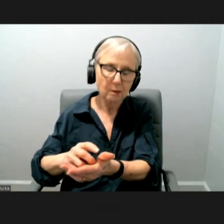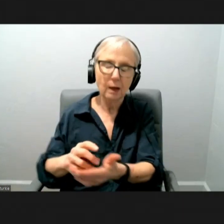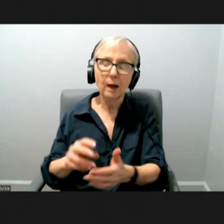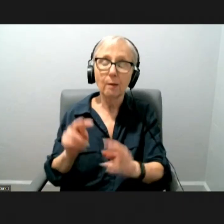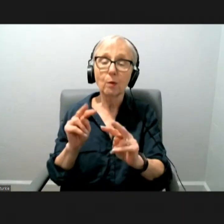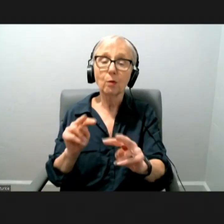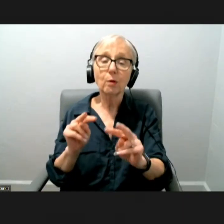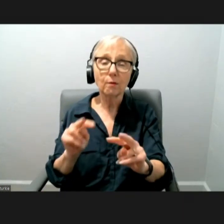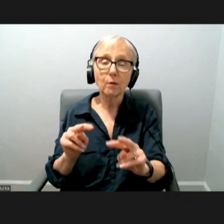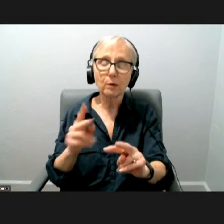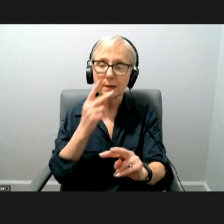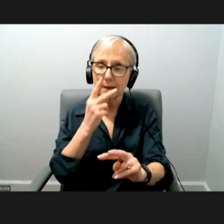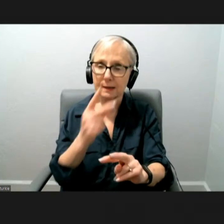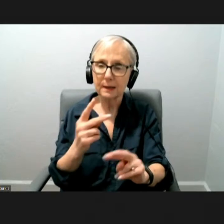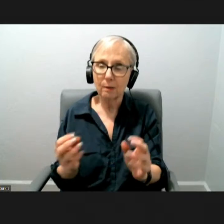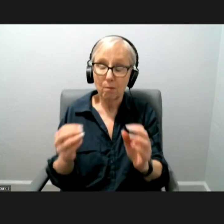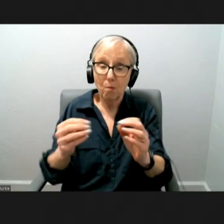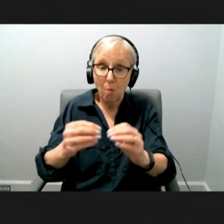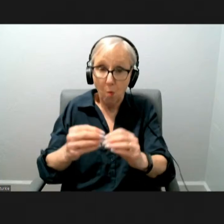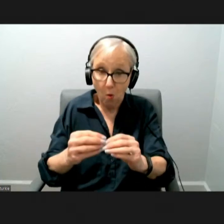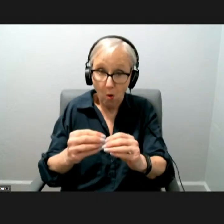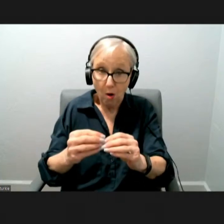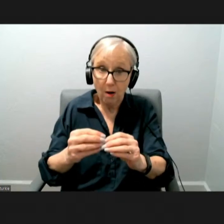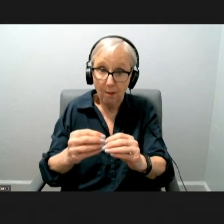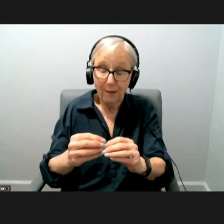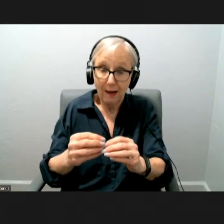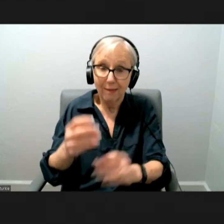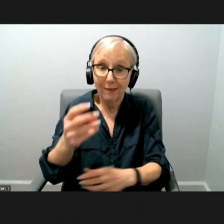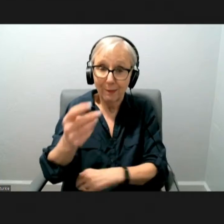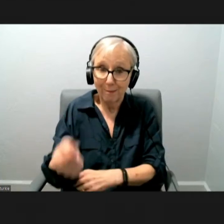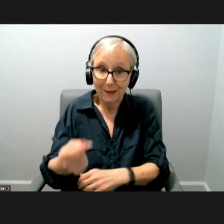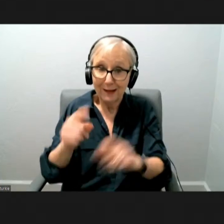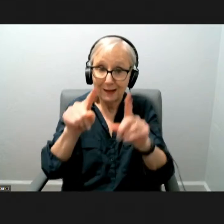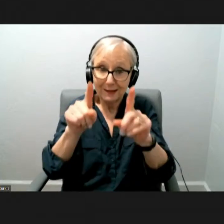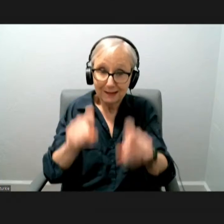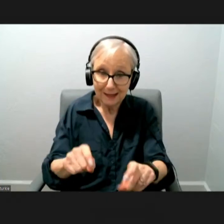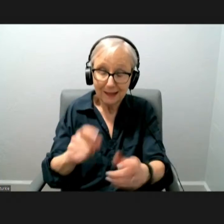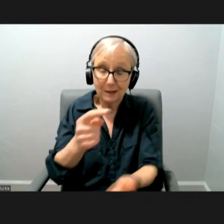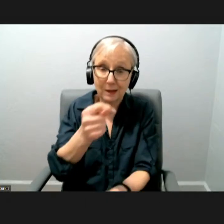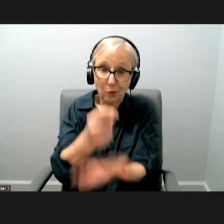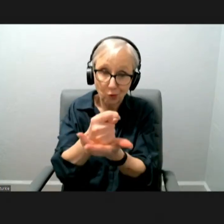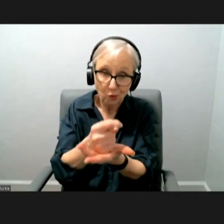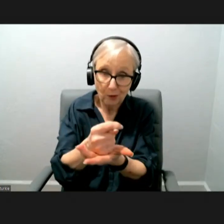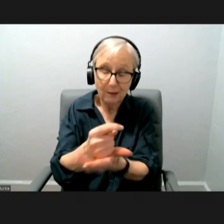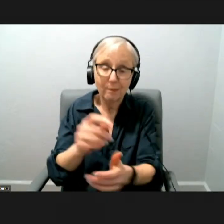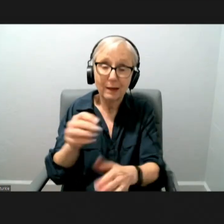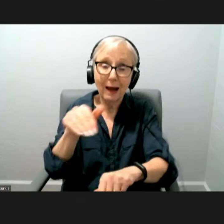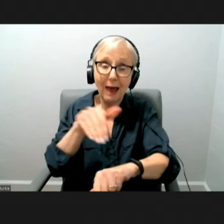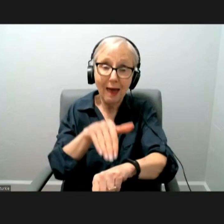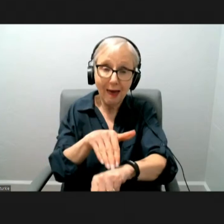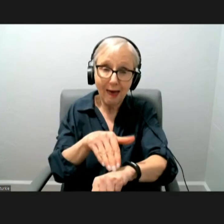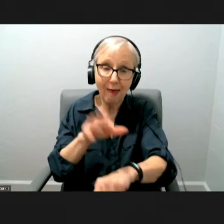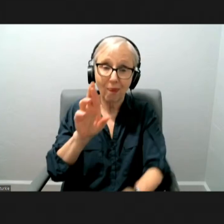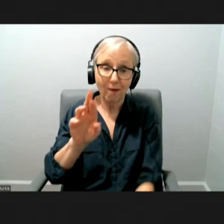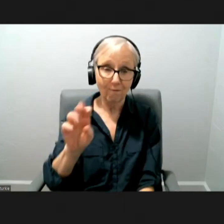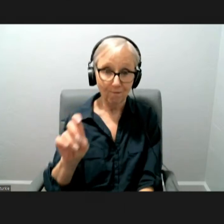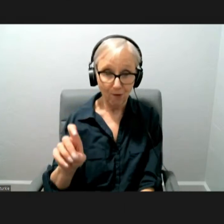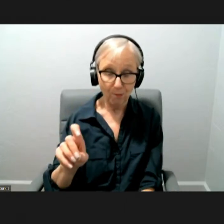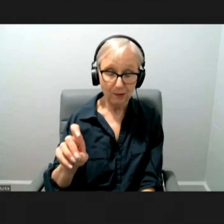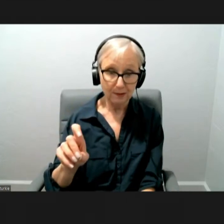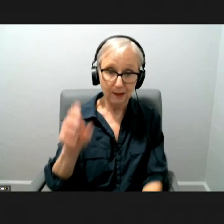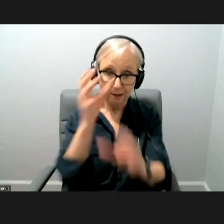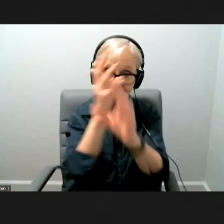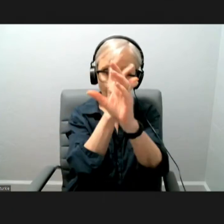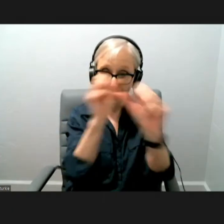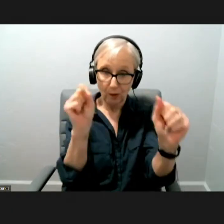more about this immediate test and then treatment at the pharmacy. I'm sure there will be